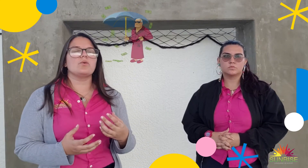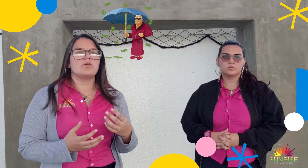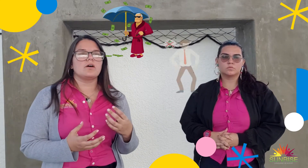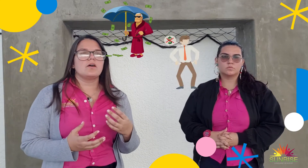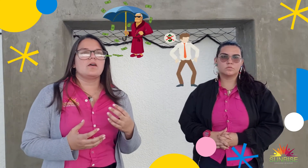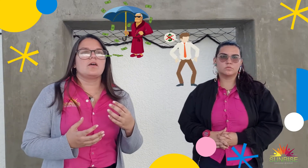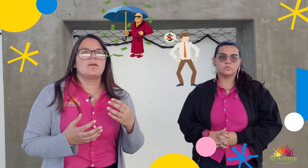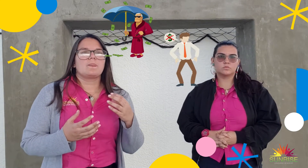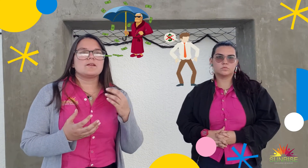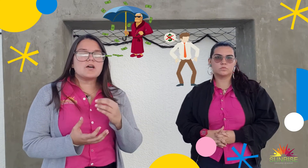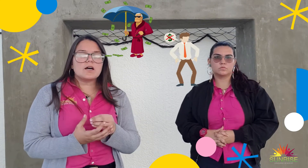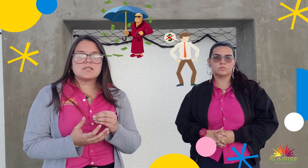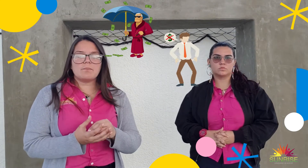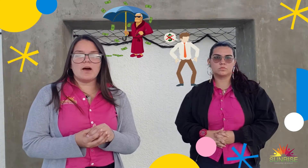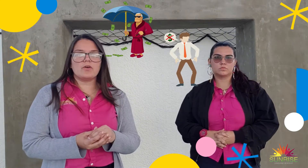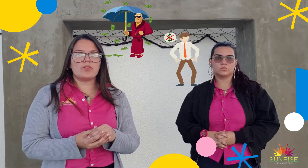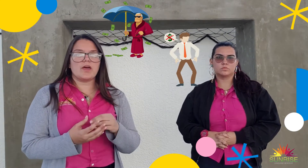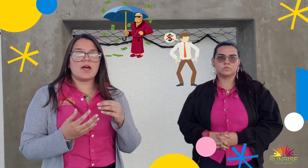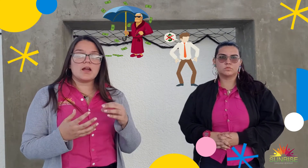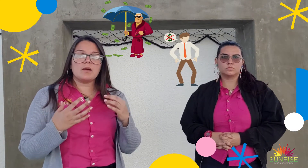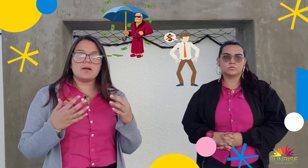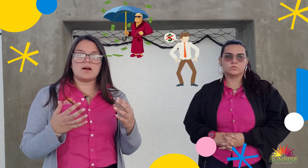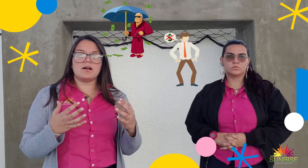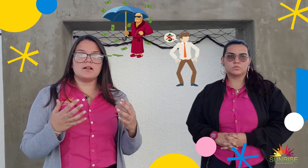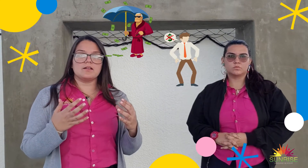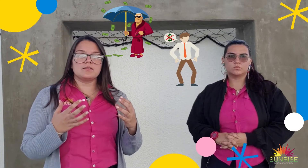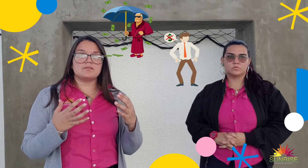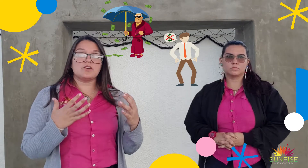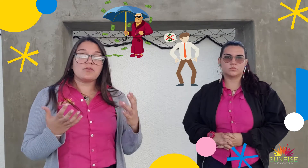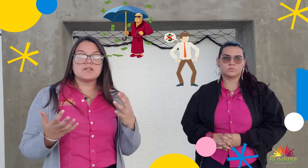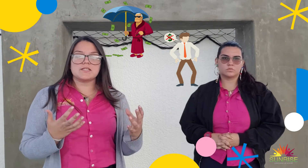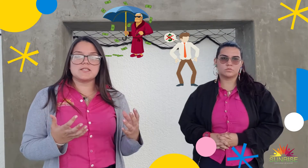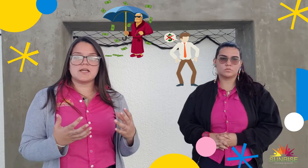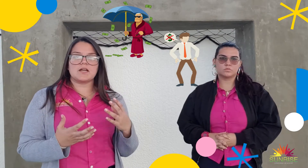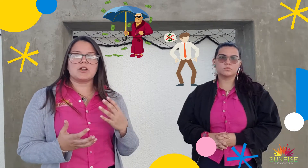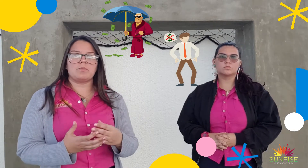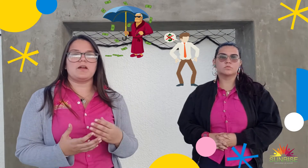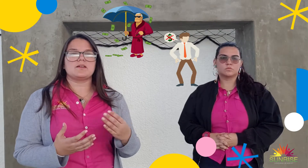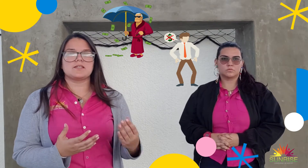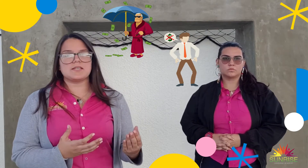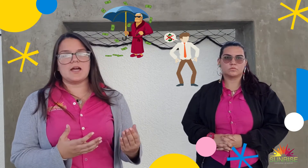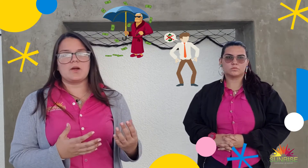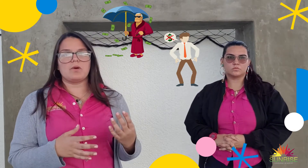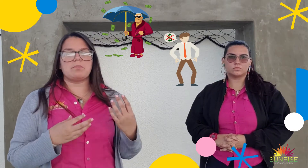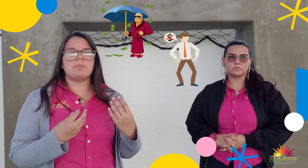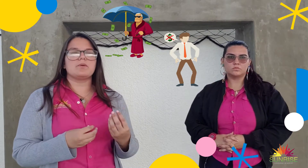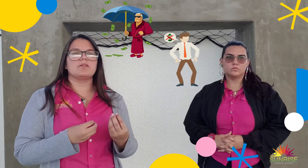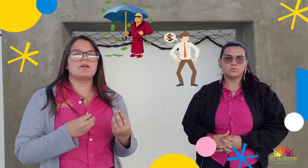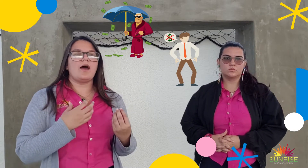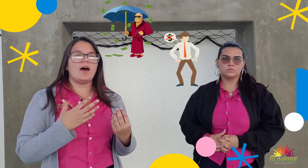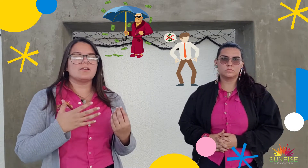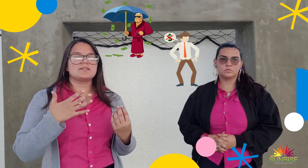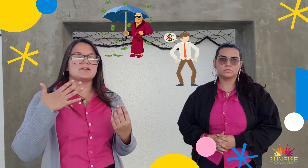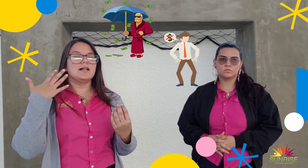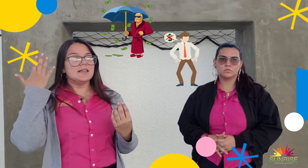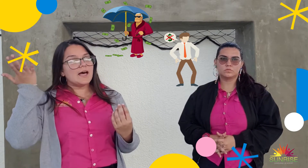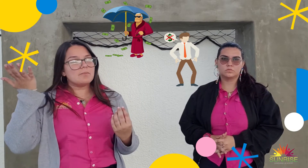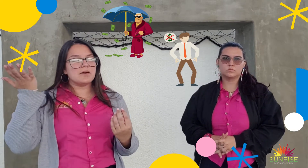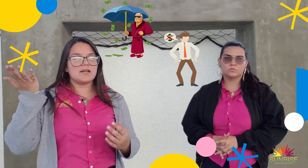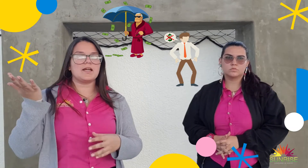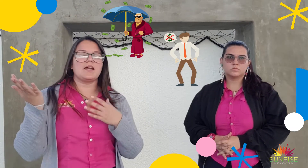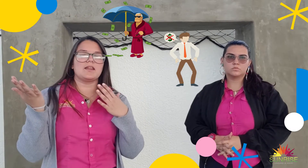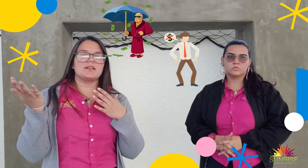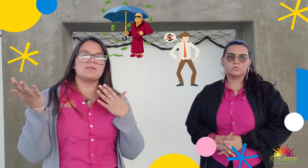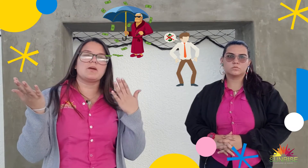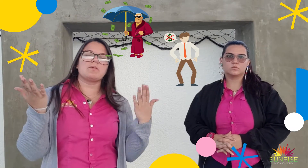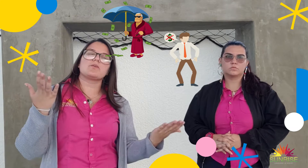also talks about the economical differences that it could be in a society when people have a lot of